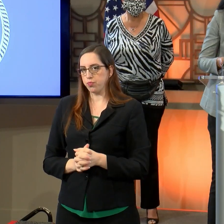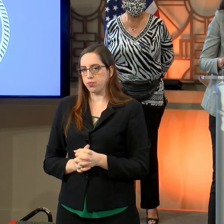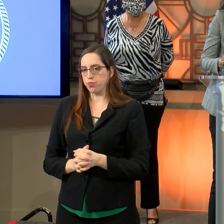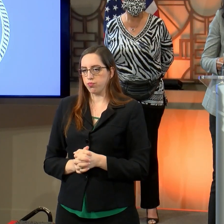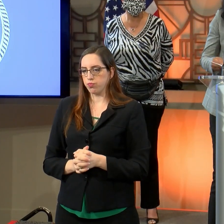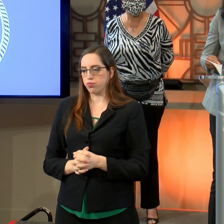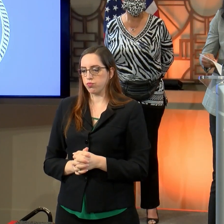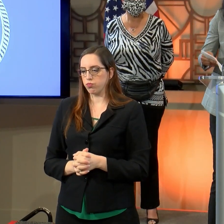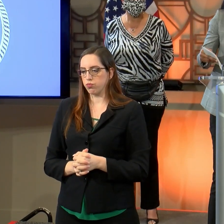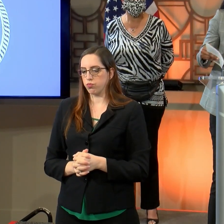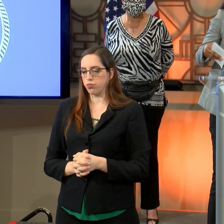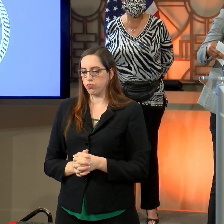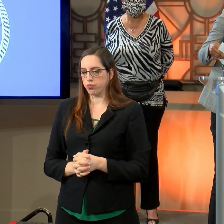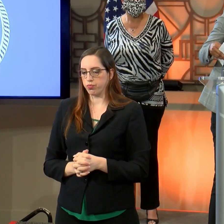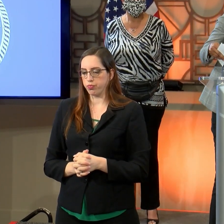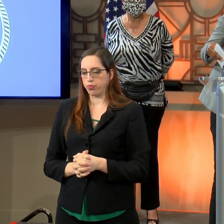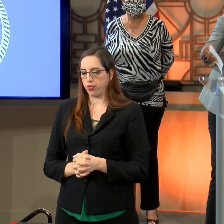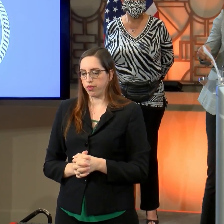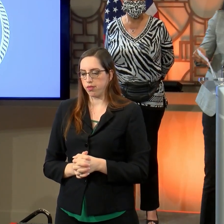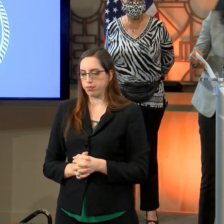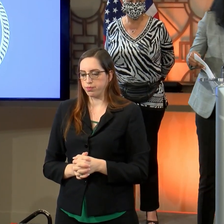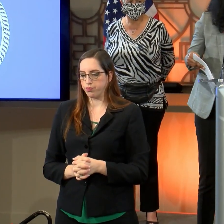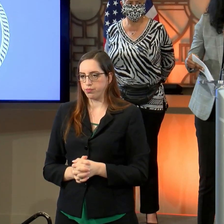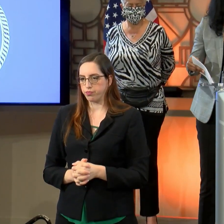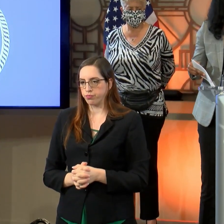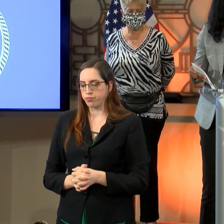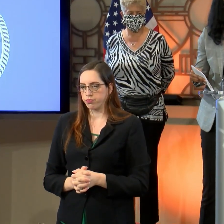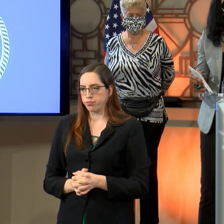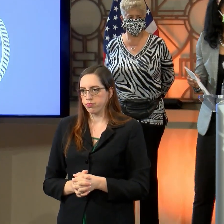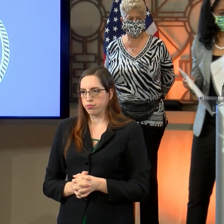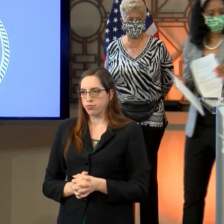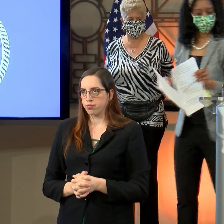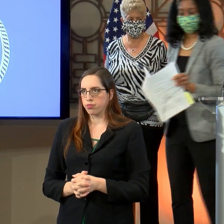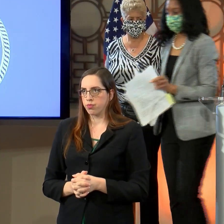That's mine, I think. Oh, no, this is yours, ma'am.